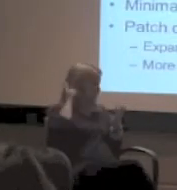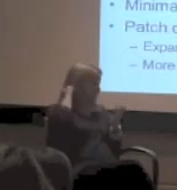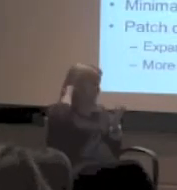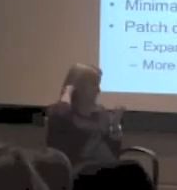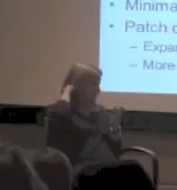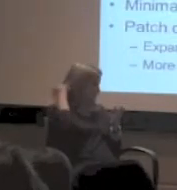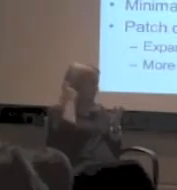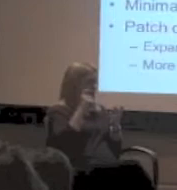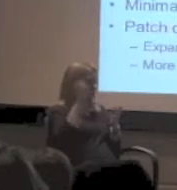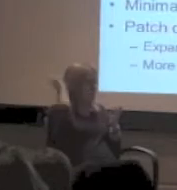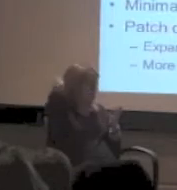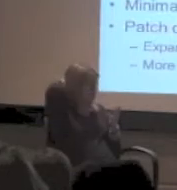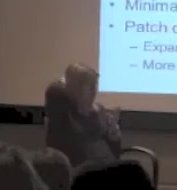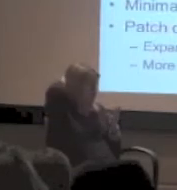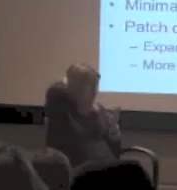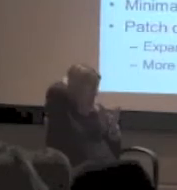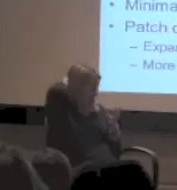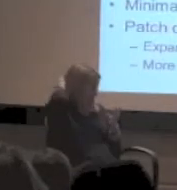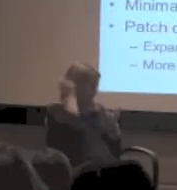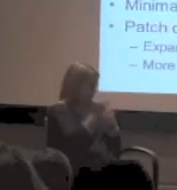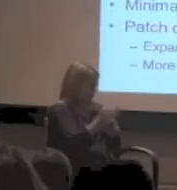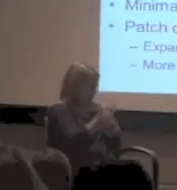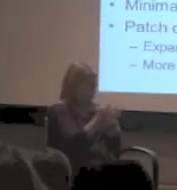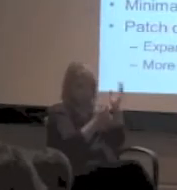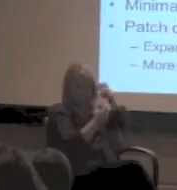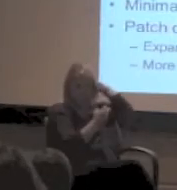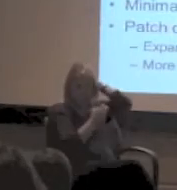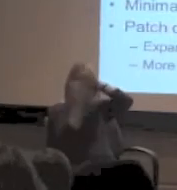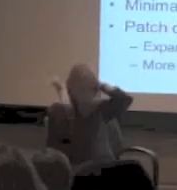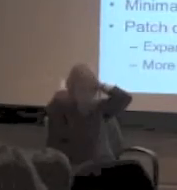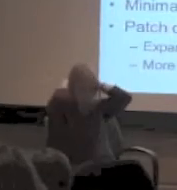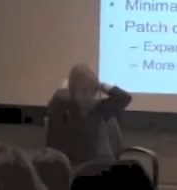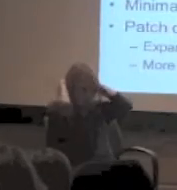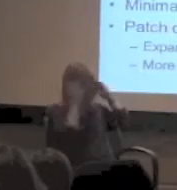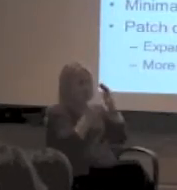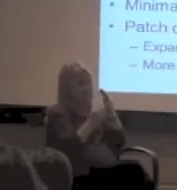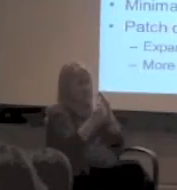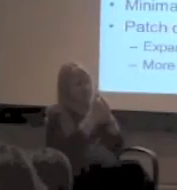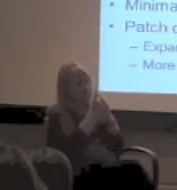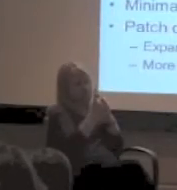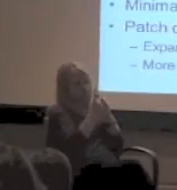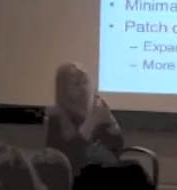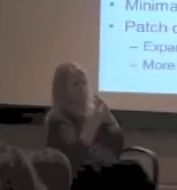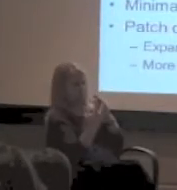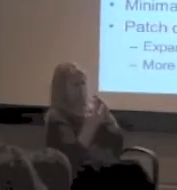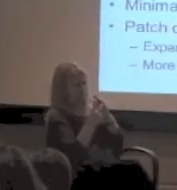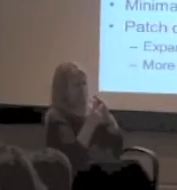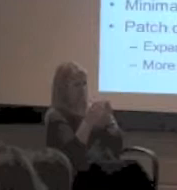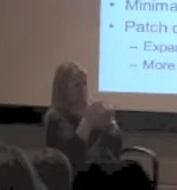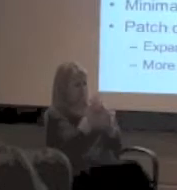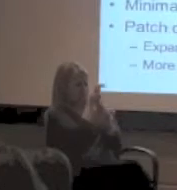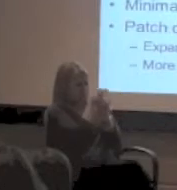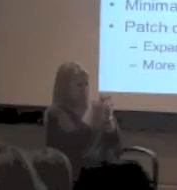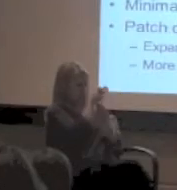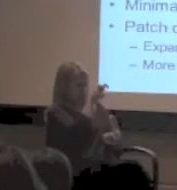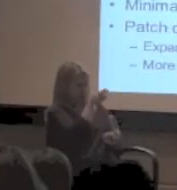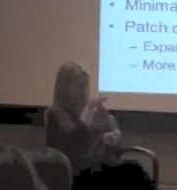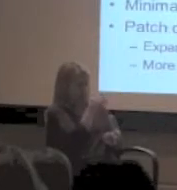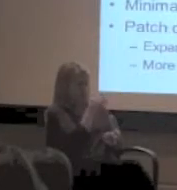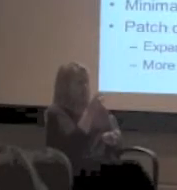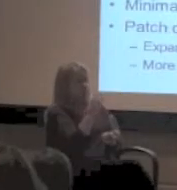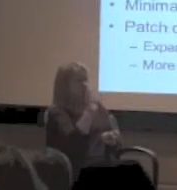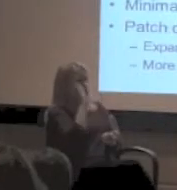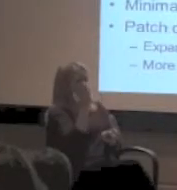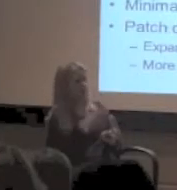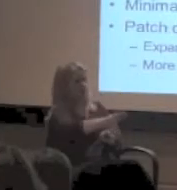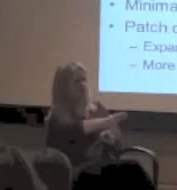bit of the back of the skull and the back of the first 2 or 3 or 4 vertebrae, and then basically put a little patch, and